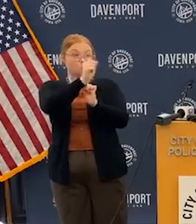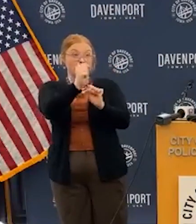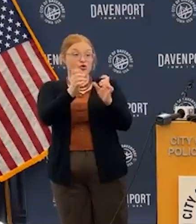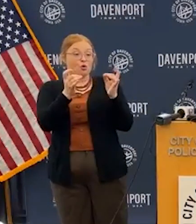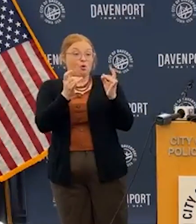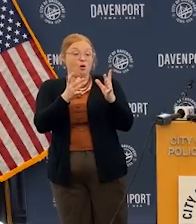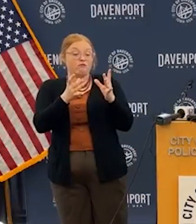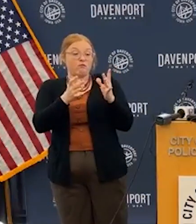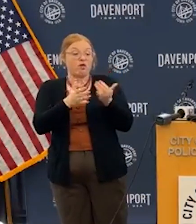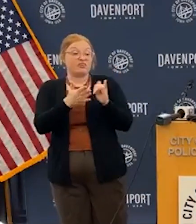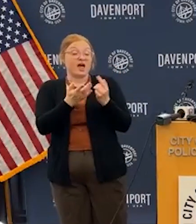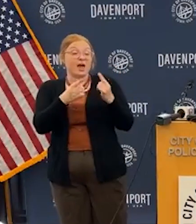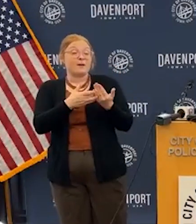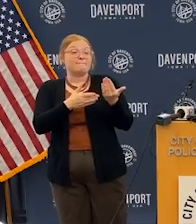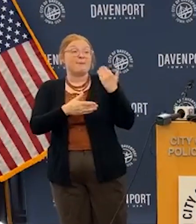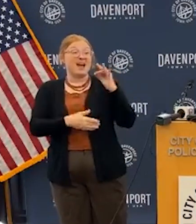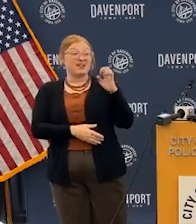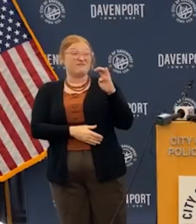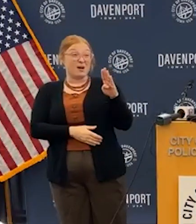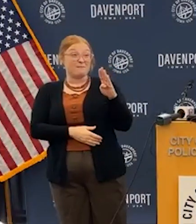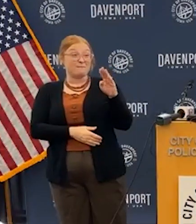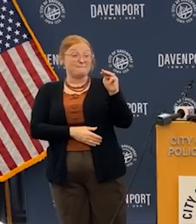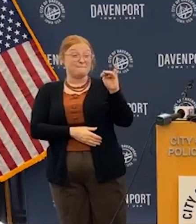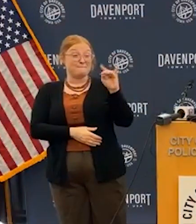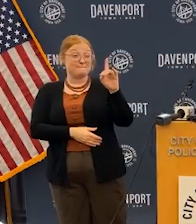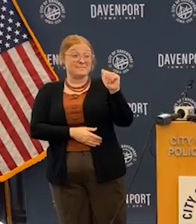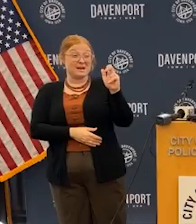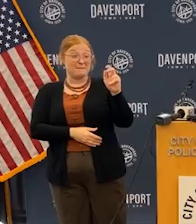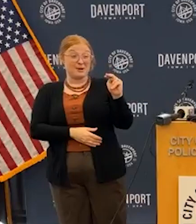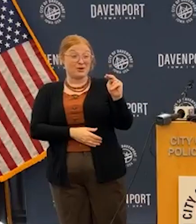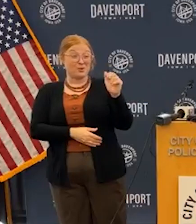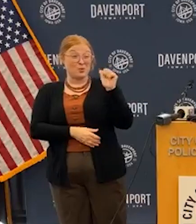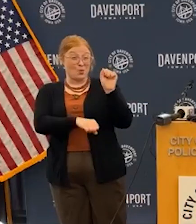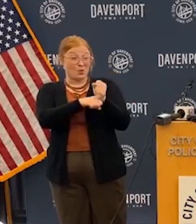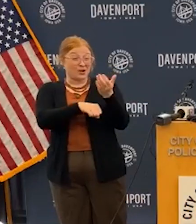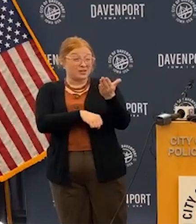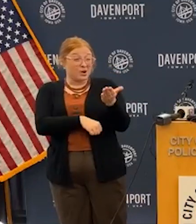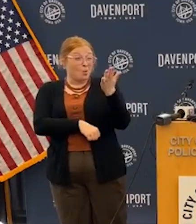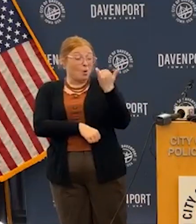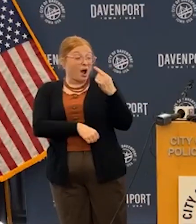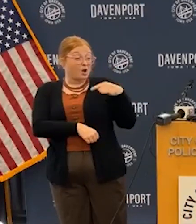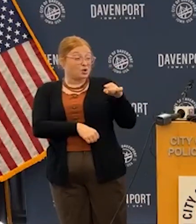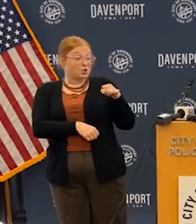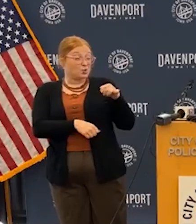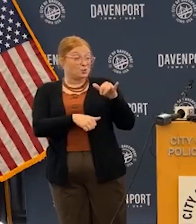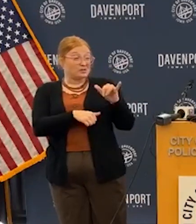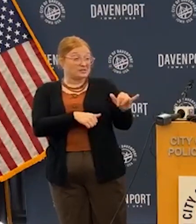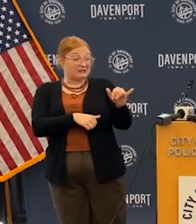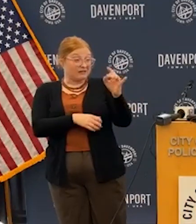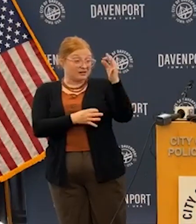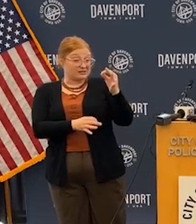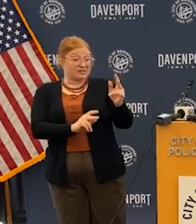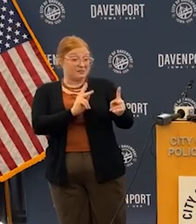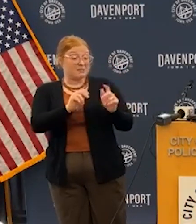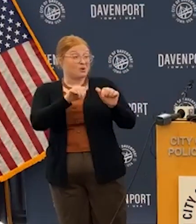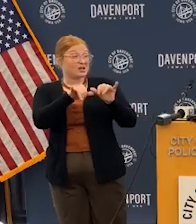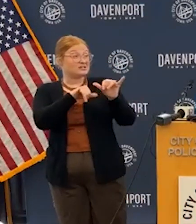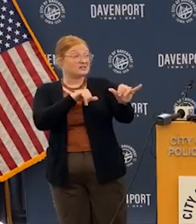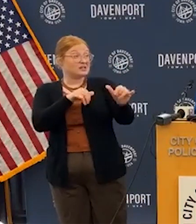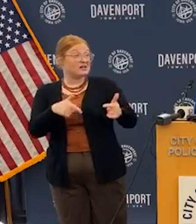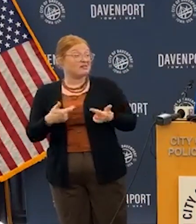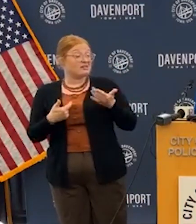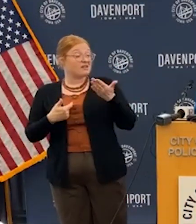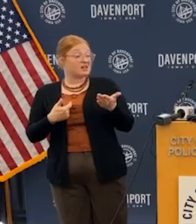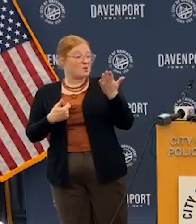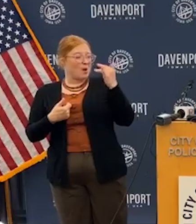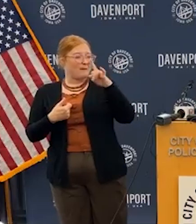February. Why was the building continued to be habitable or considered structurally sound, given that a major utility